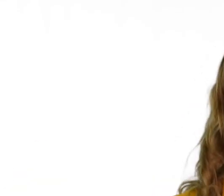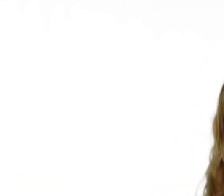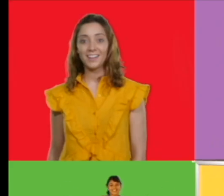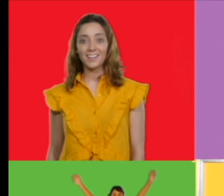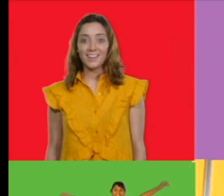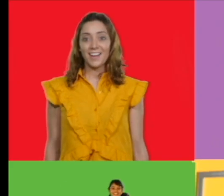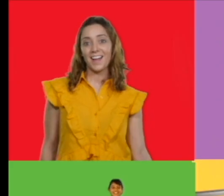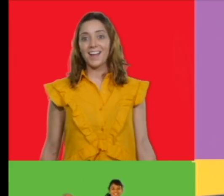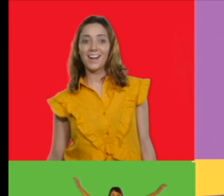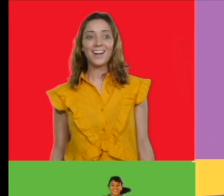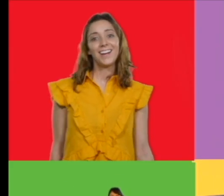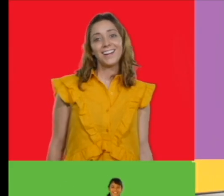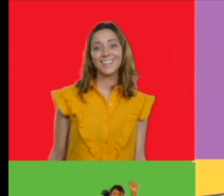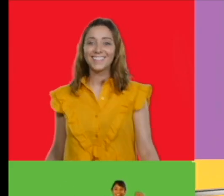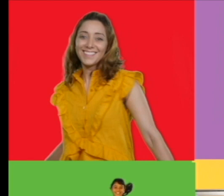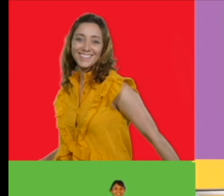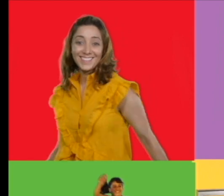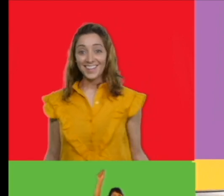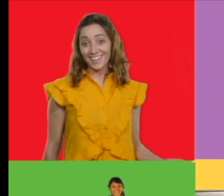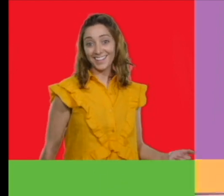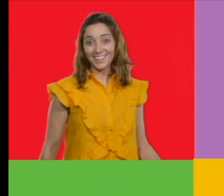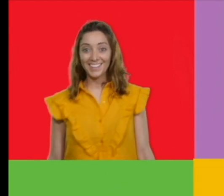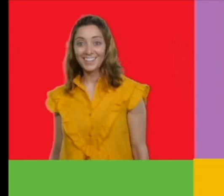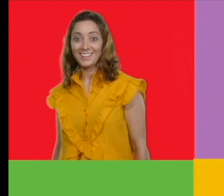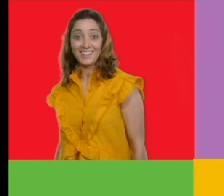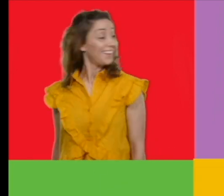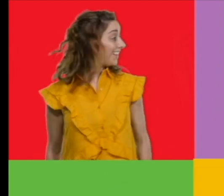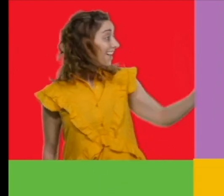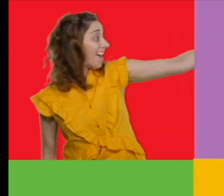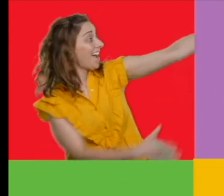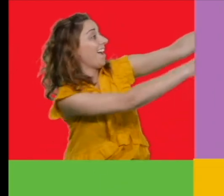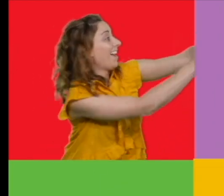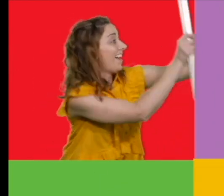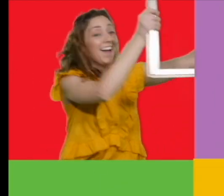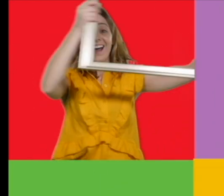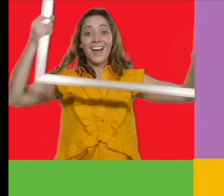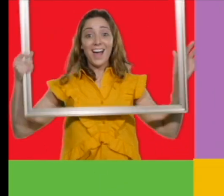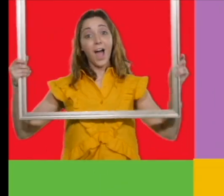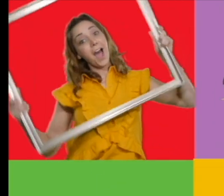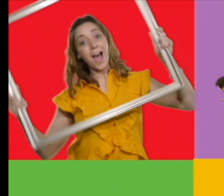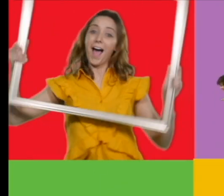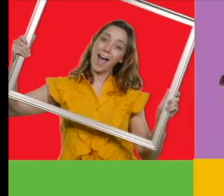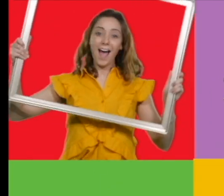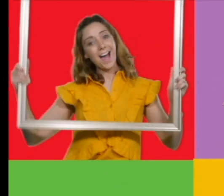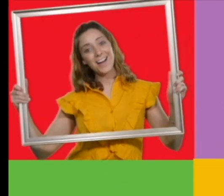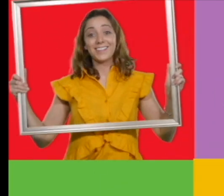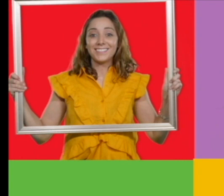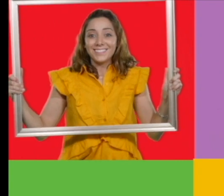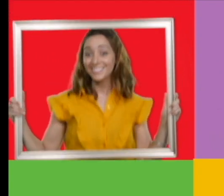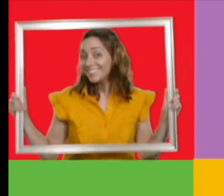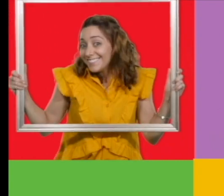You're unique, you're one of a kind You're unique in heart and mind You're unique,